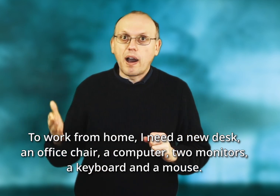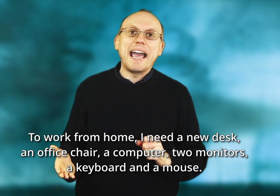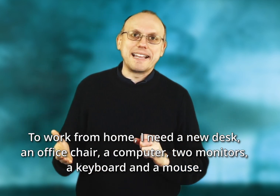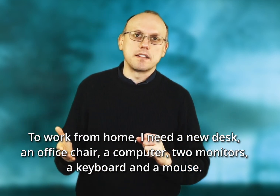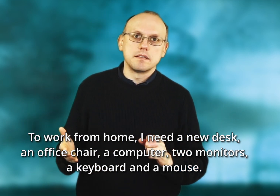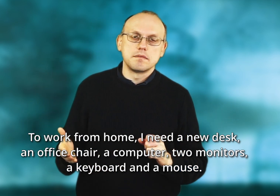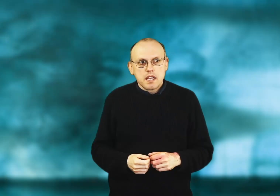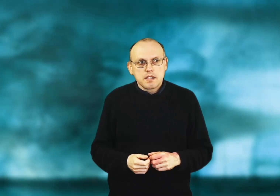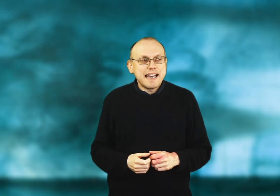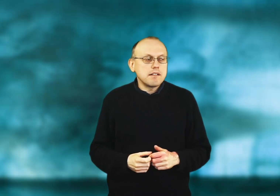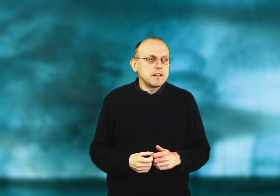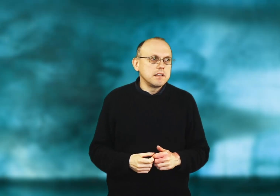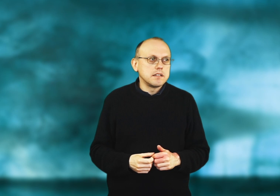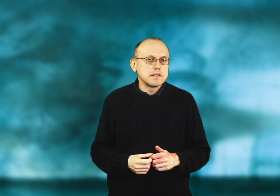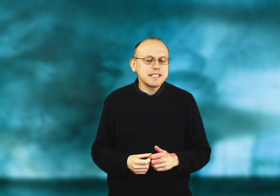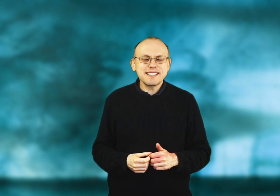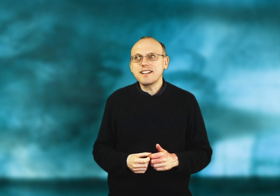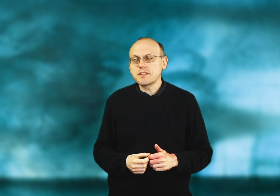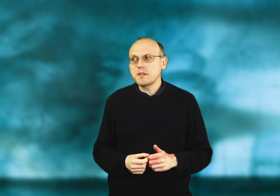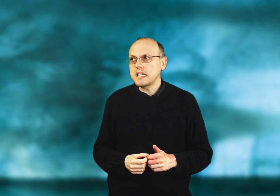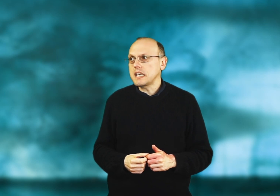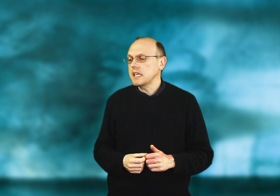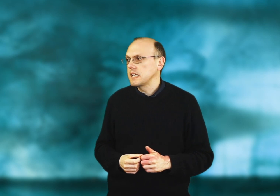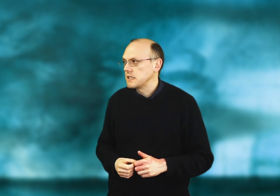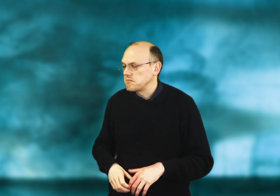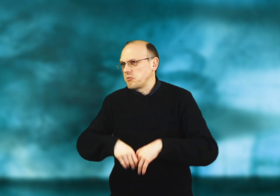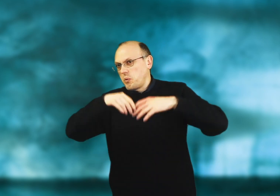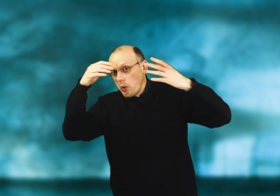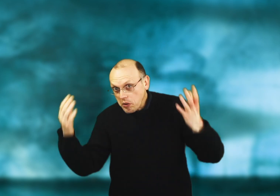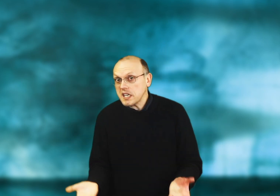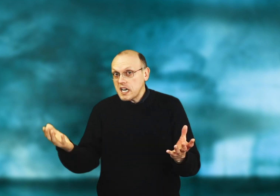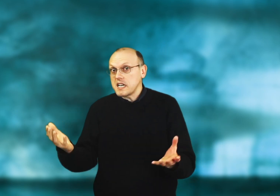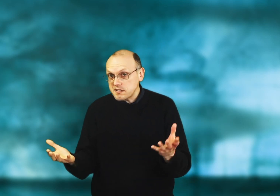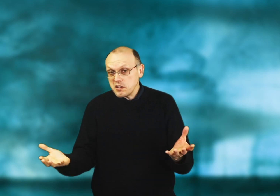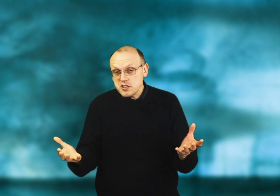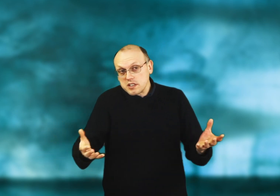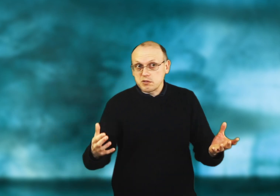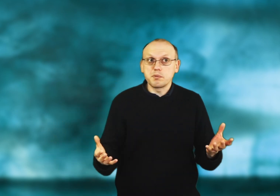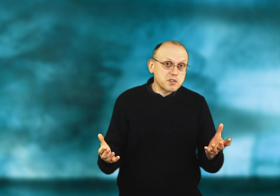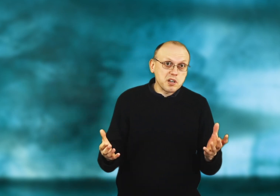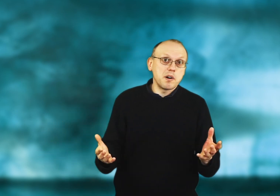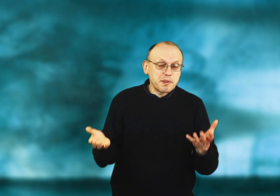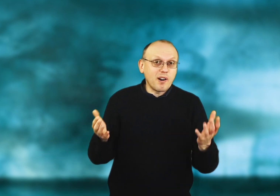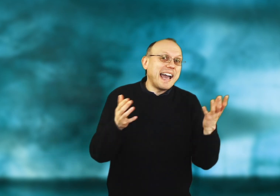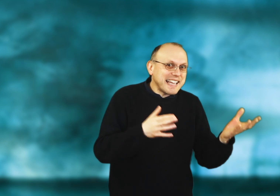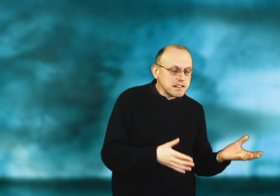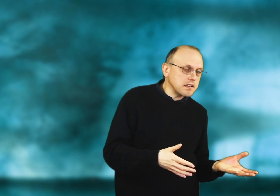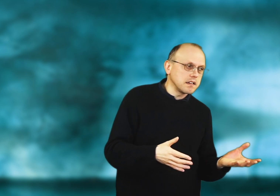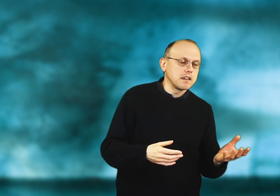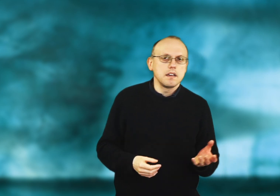and. Now, it's not really wrong as such to put a comma before and.